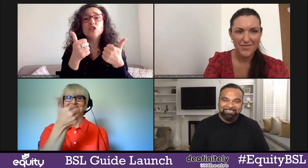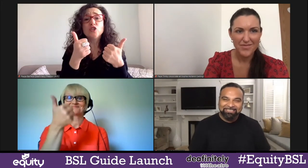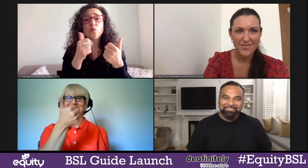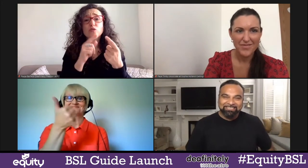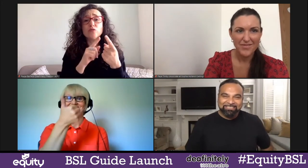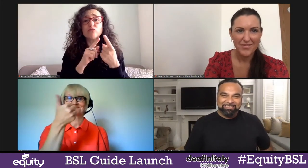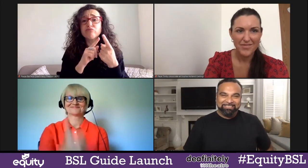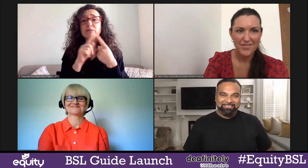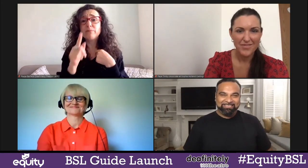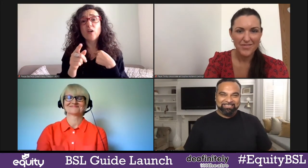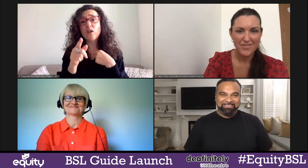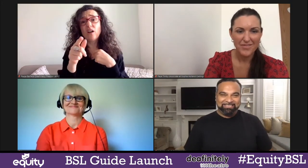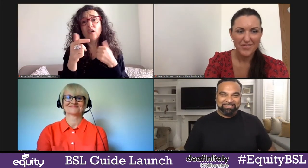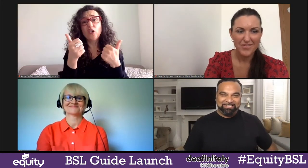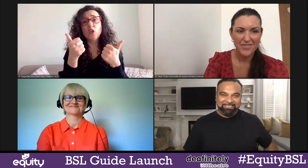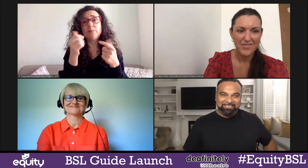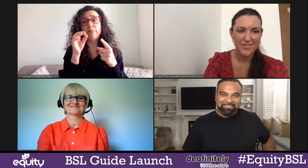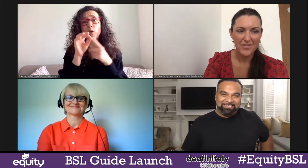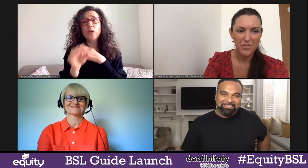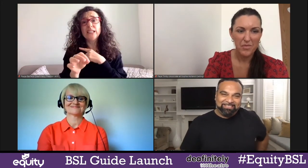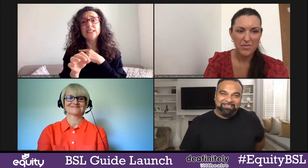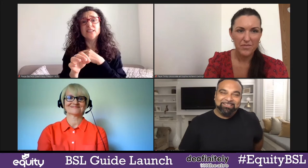thank you. Paula, I just wanted